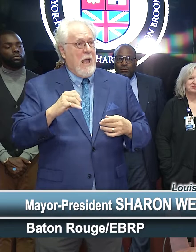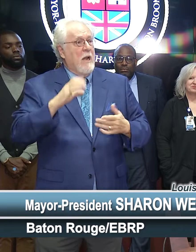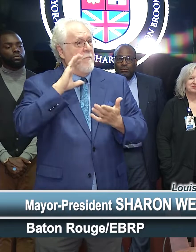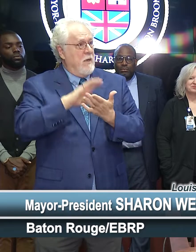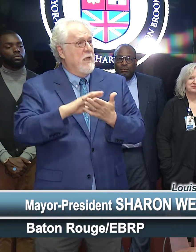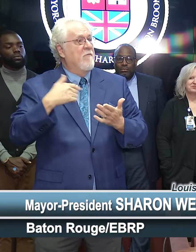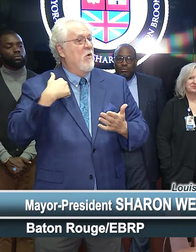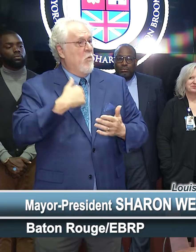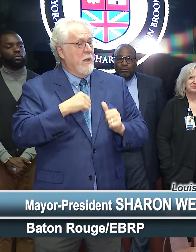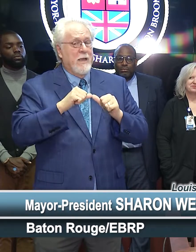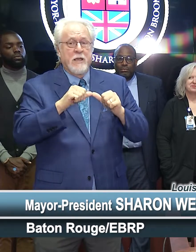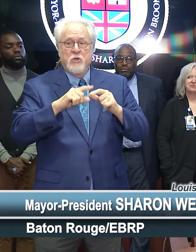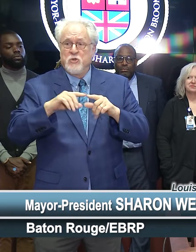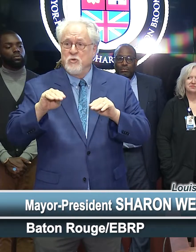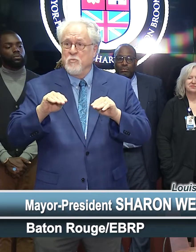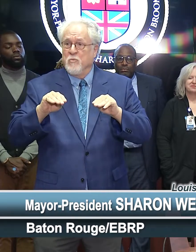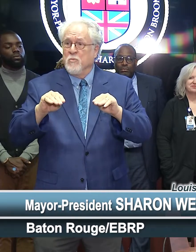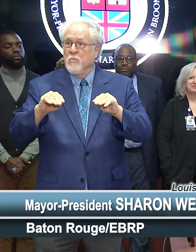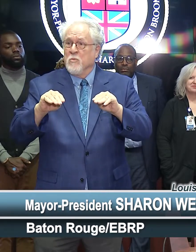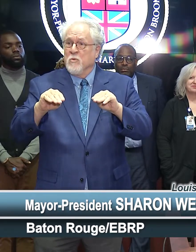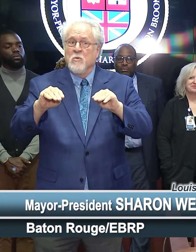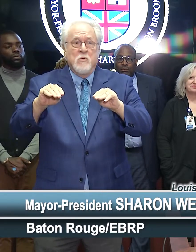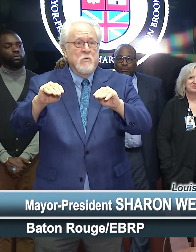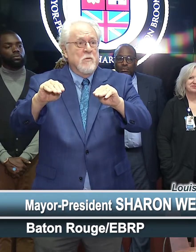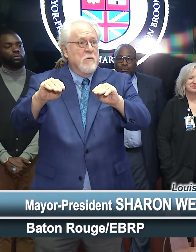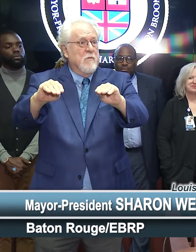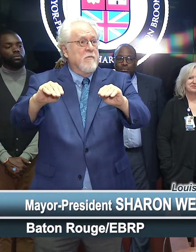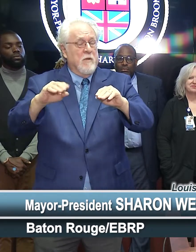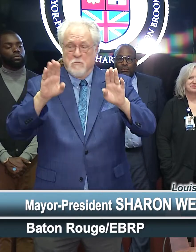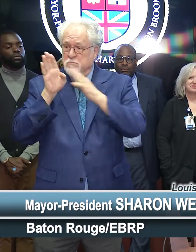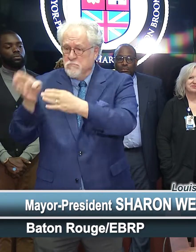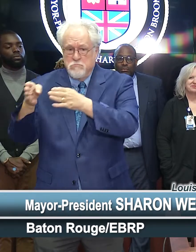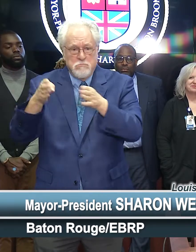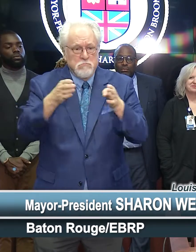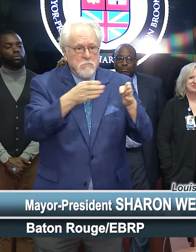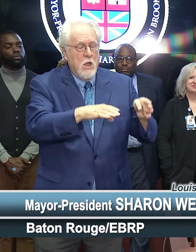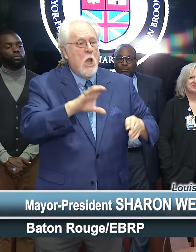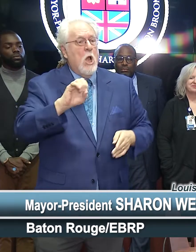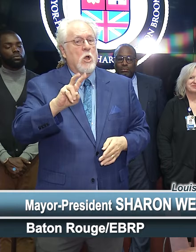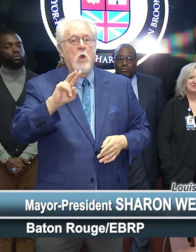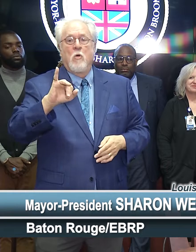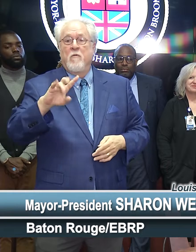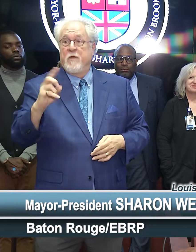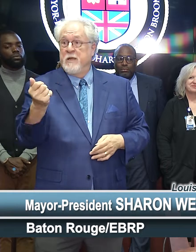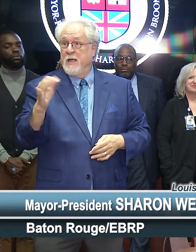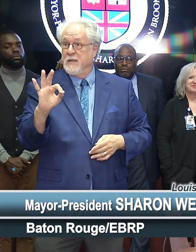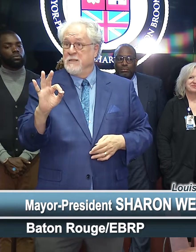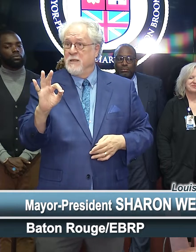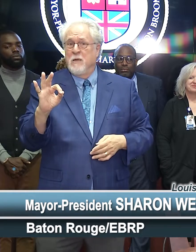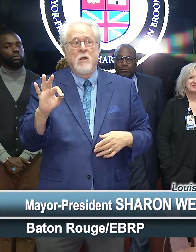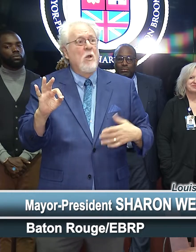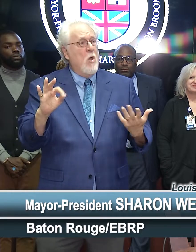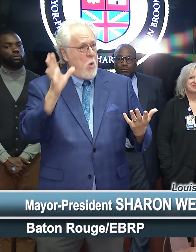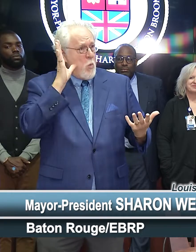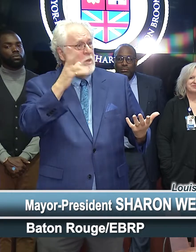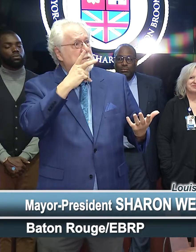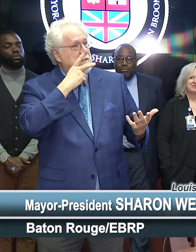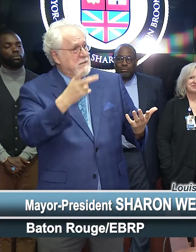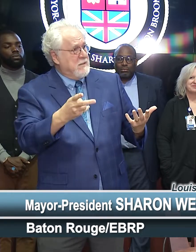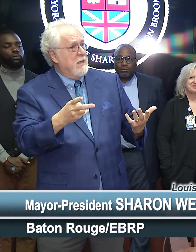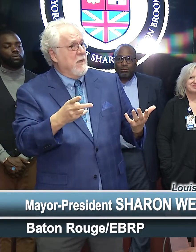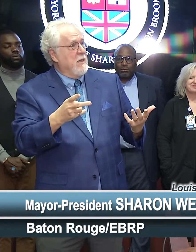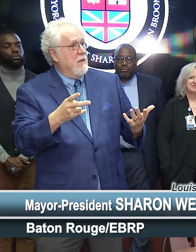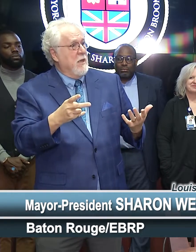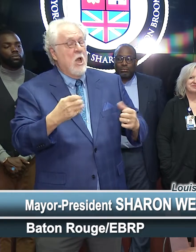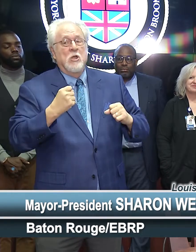believe as we continue to move forward in addressing this COVID-19 issue, that you will see